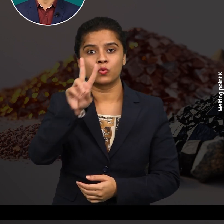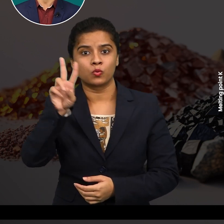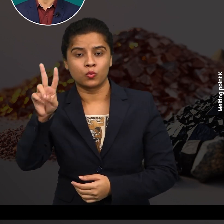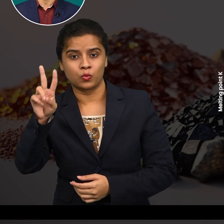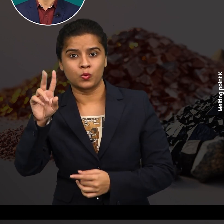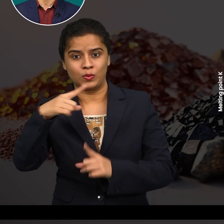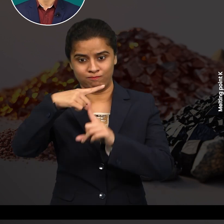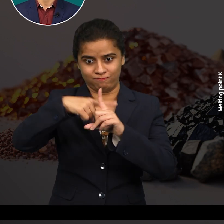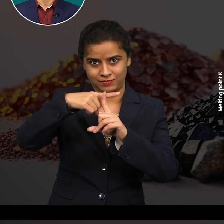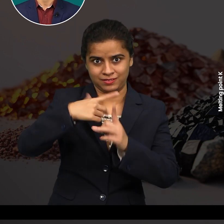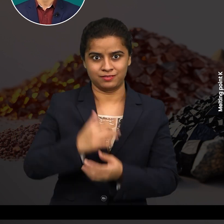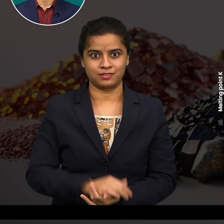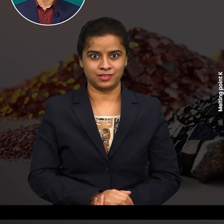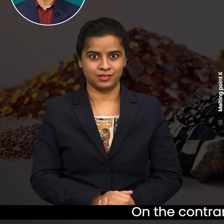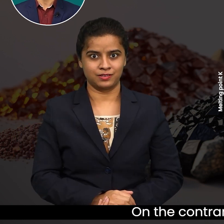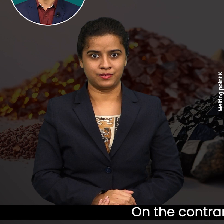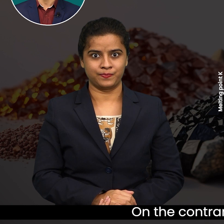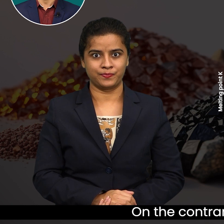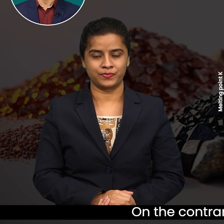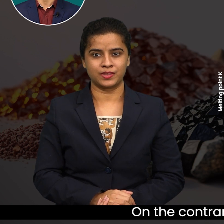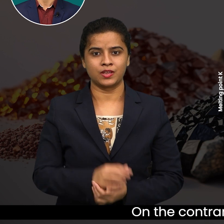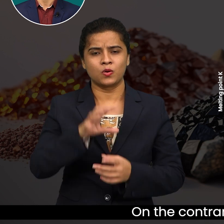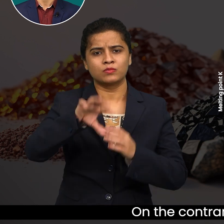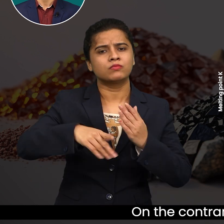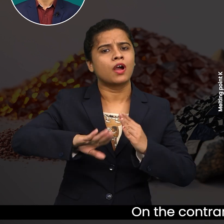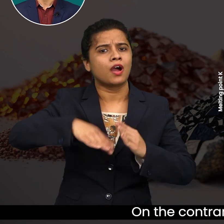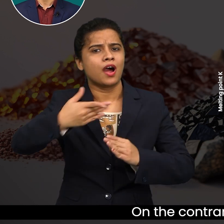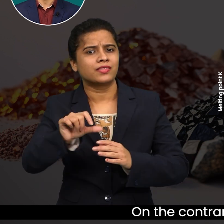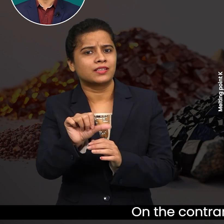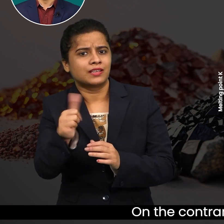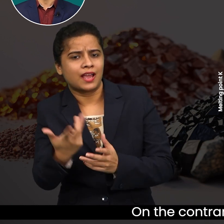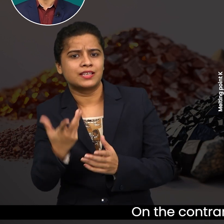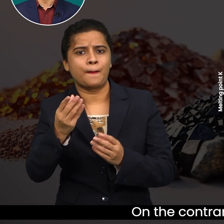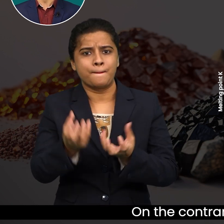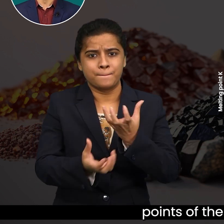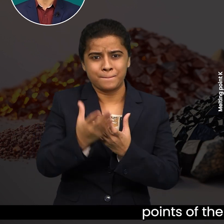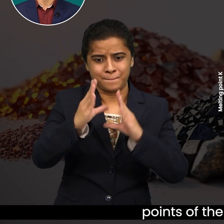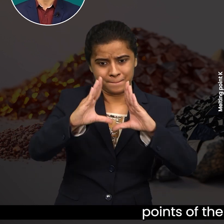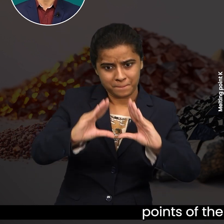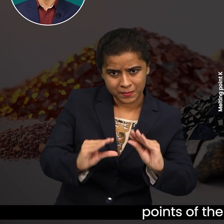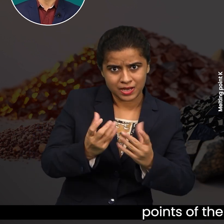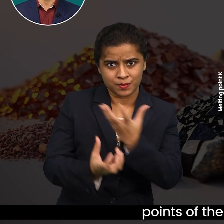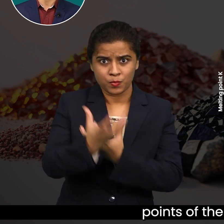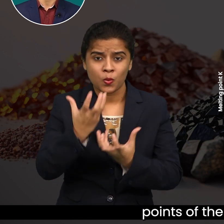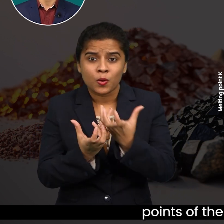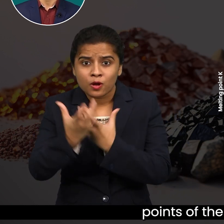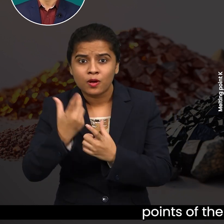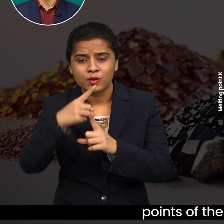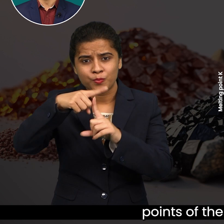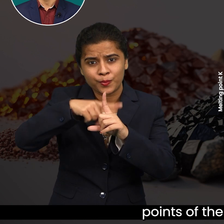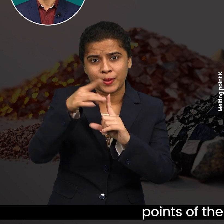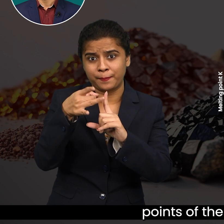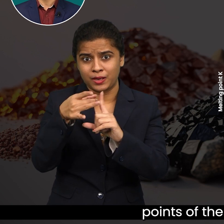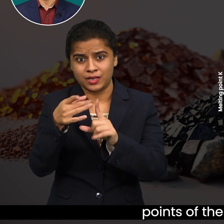3422 degrees Celsius. On the contrary, the melting and boiling points of the metals